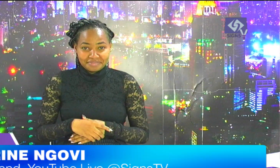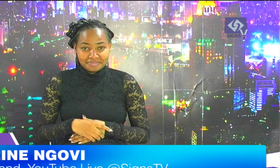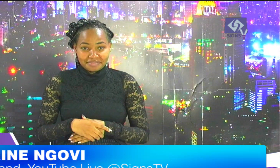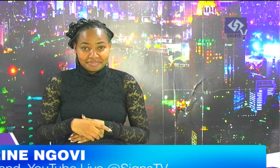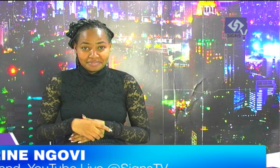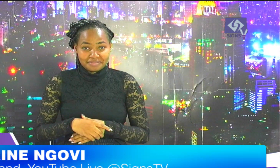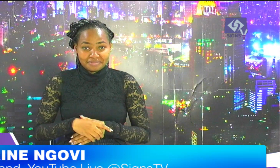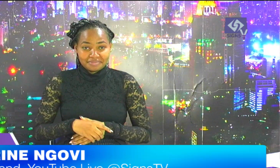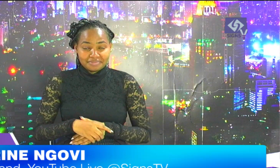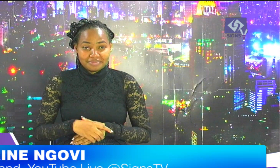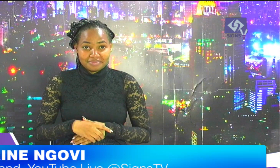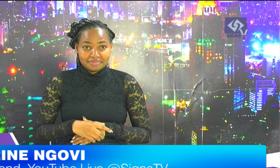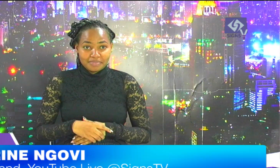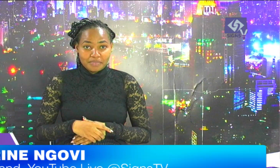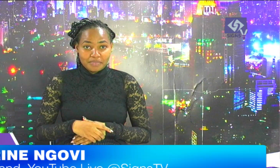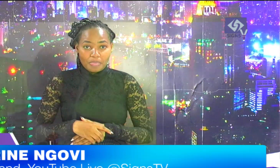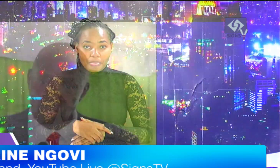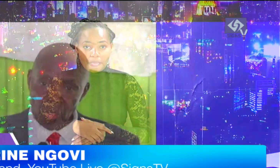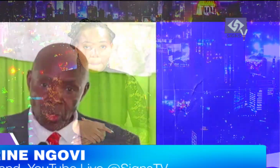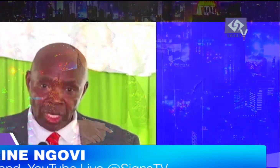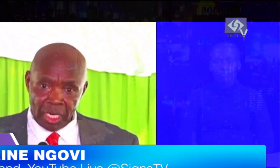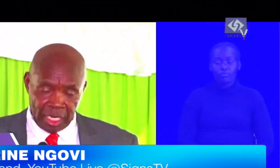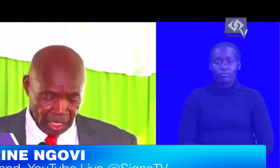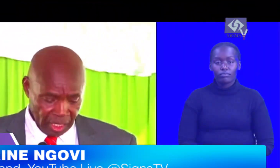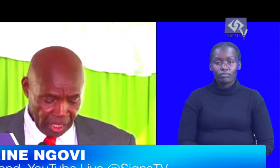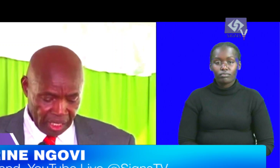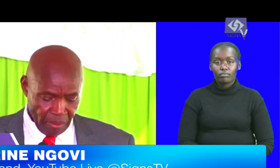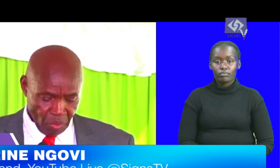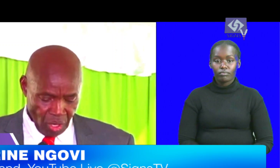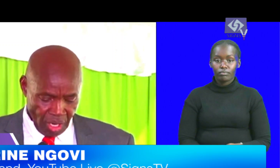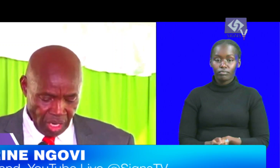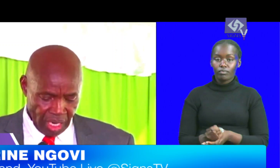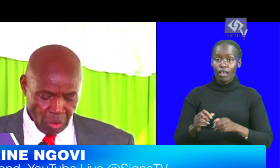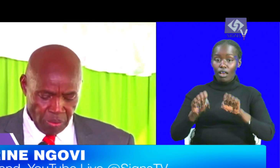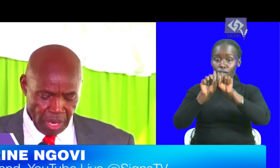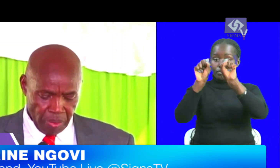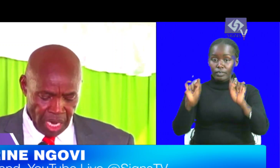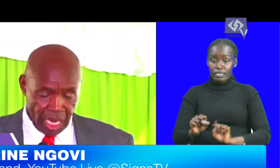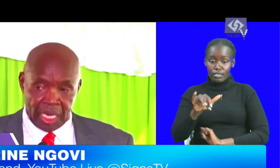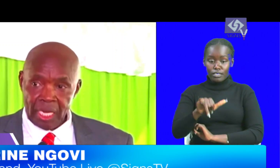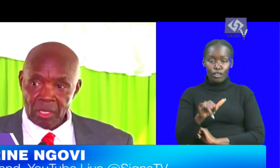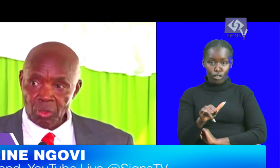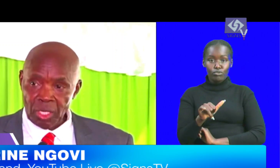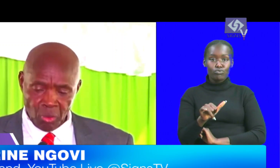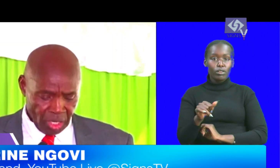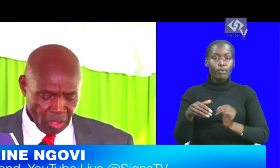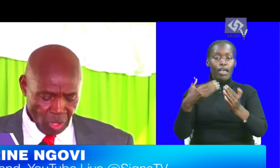legislators. In the new grading system that will be applied to to the